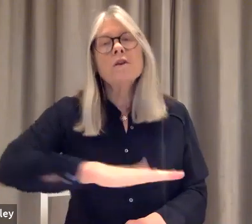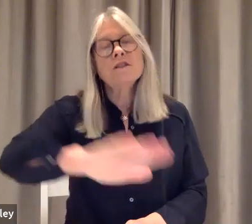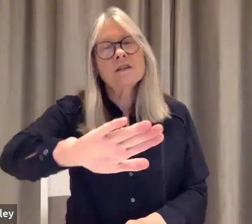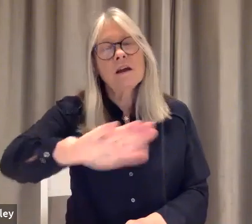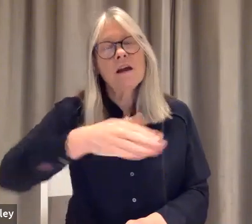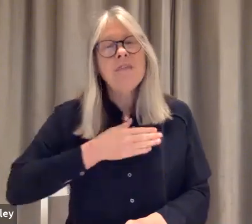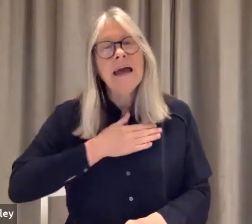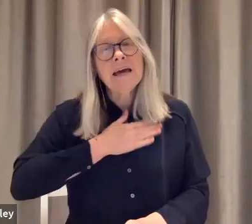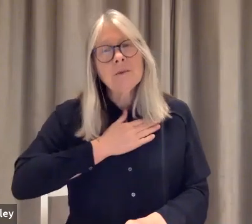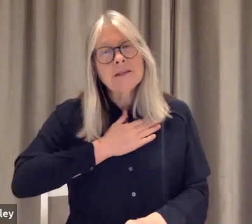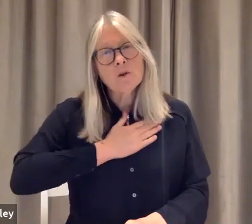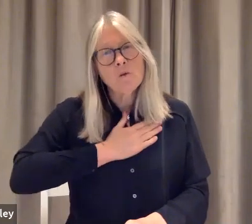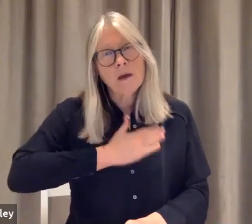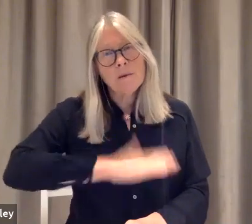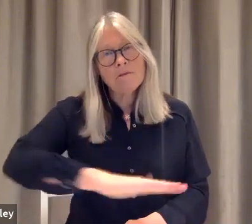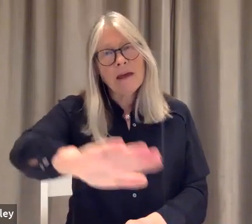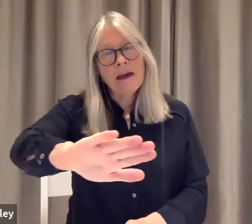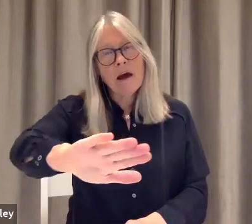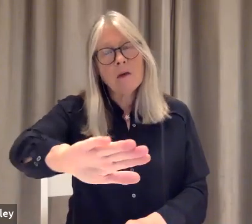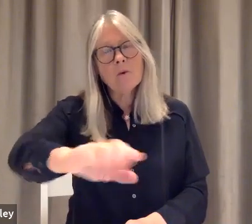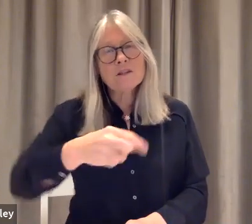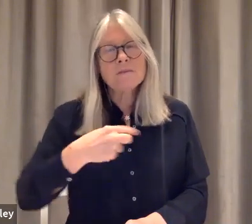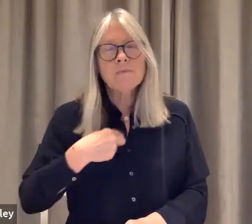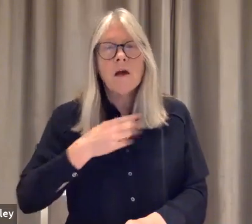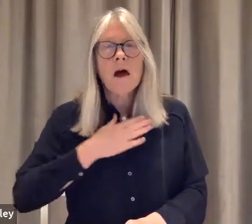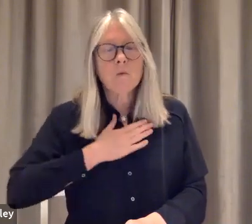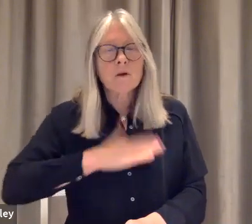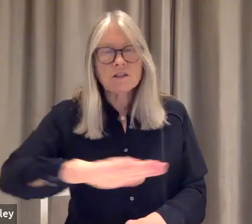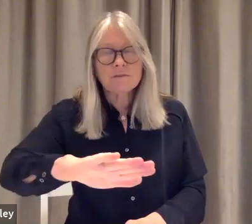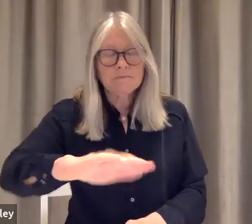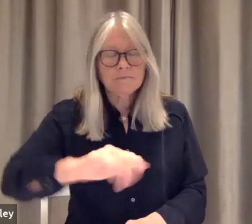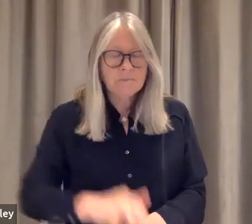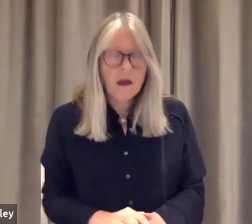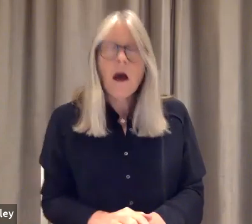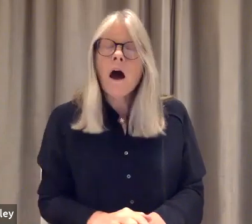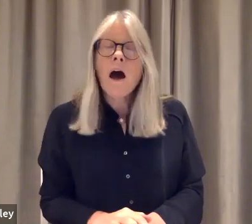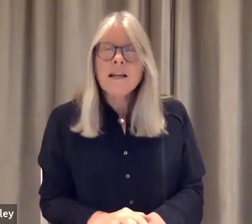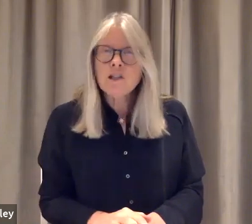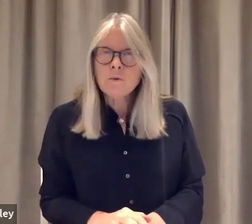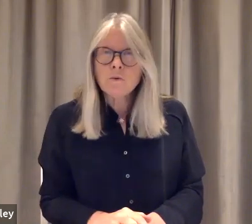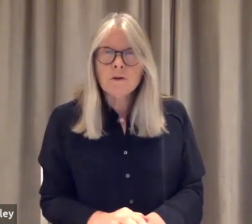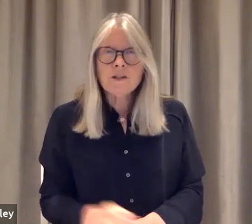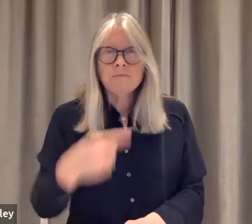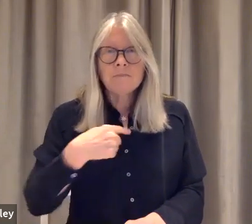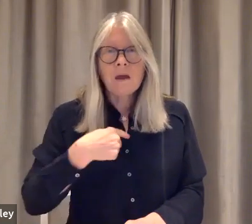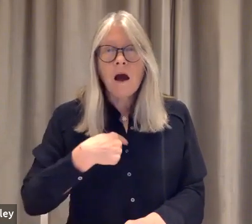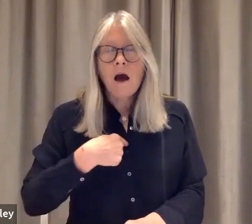want. A flat hand with a scoop coming from here. I want. I want. I don't want.